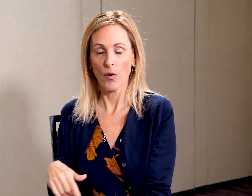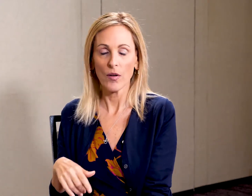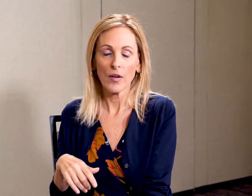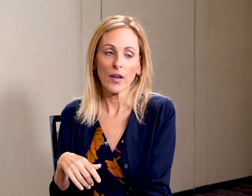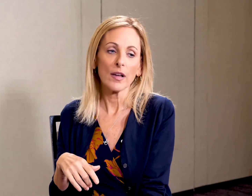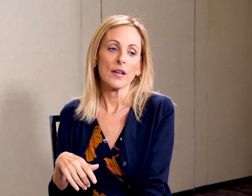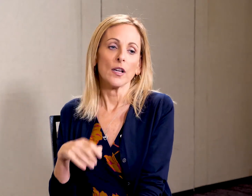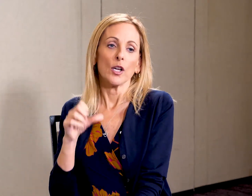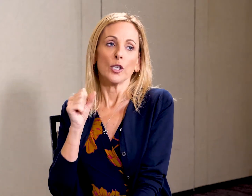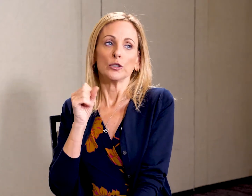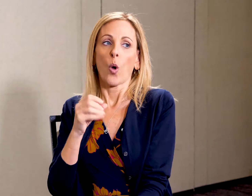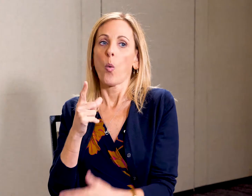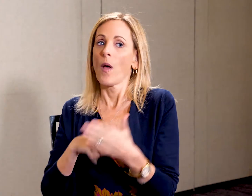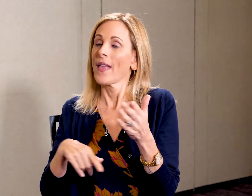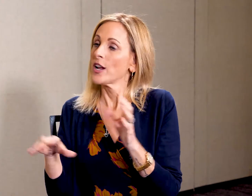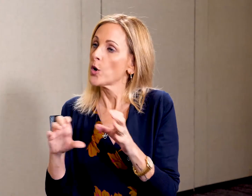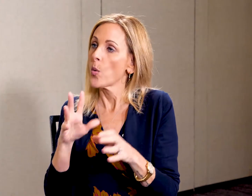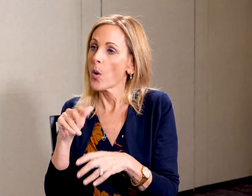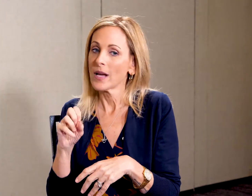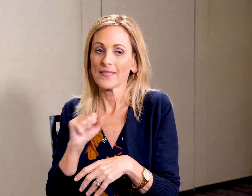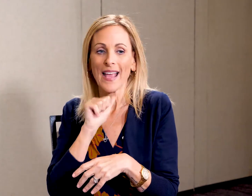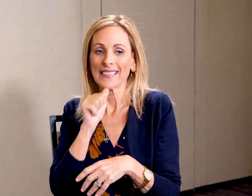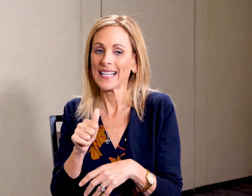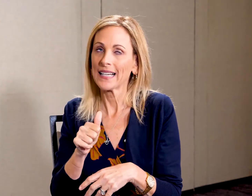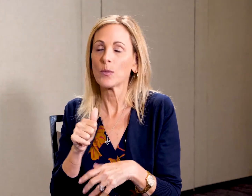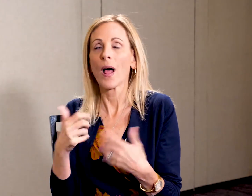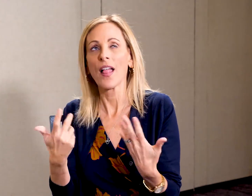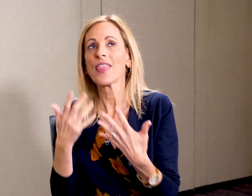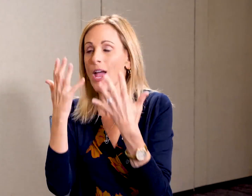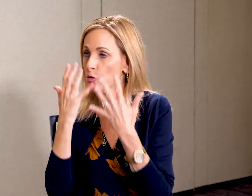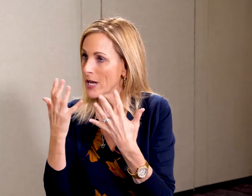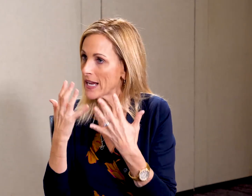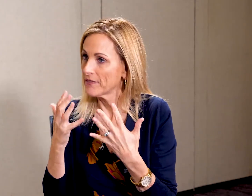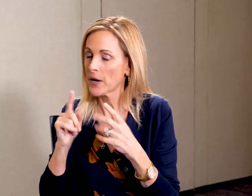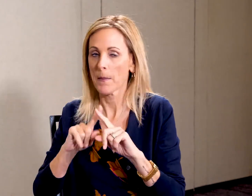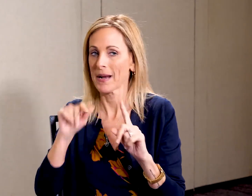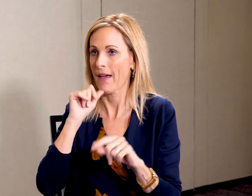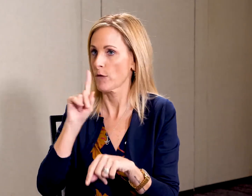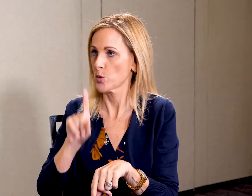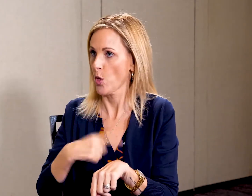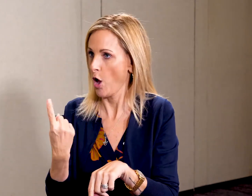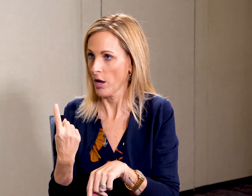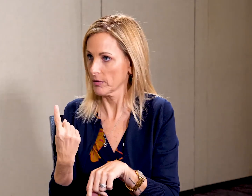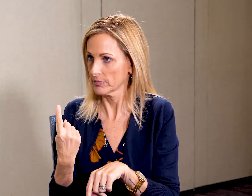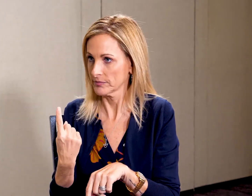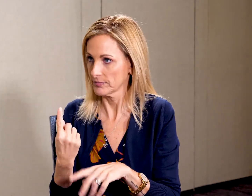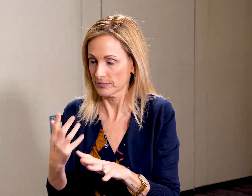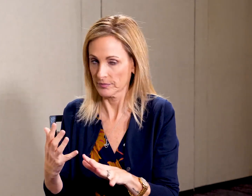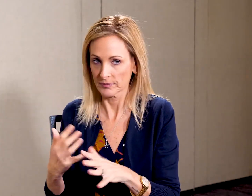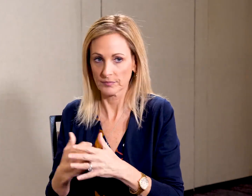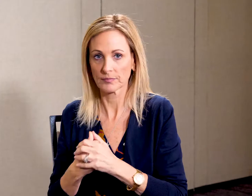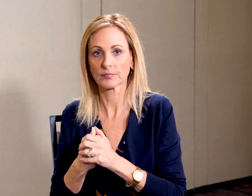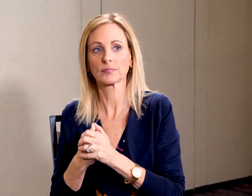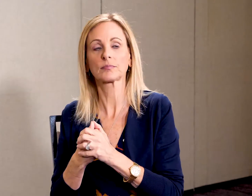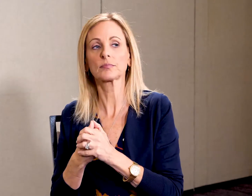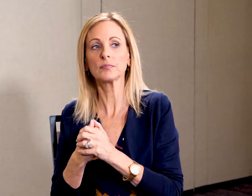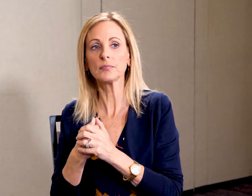today. And so what they did was that, well, actually they grieved, but not for too long.